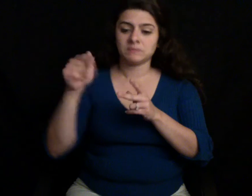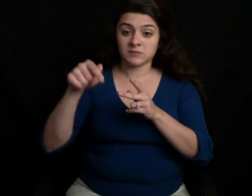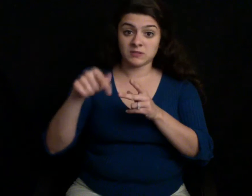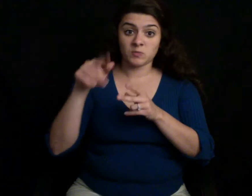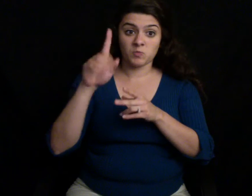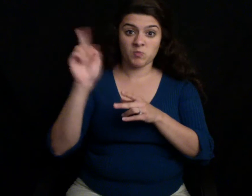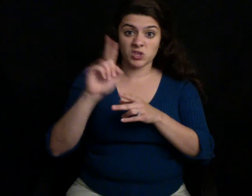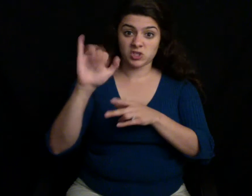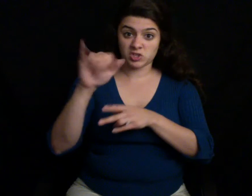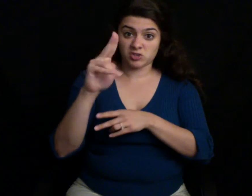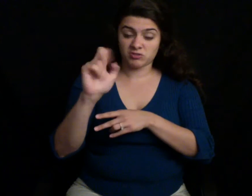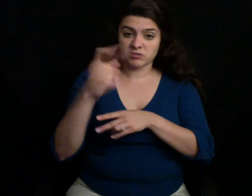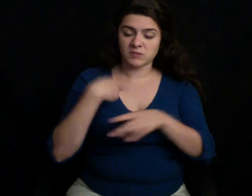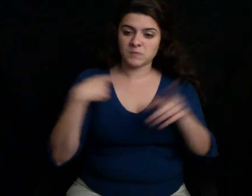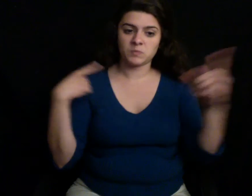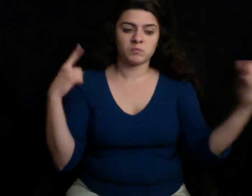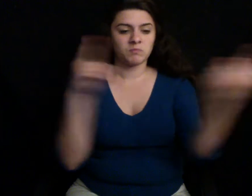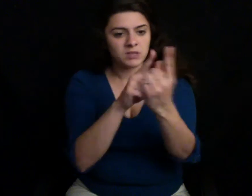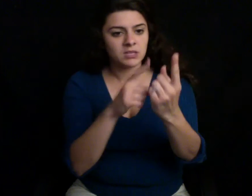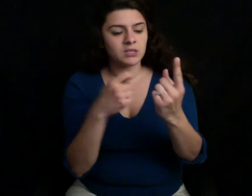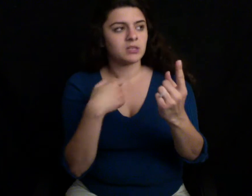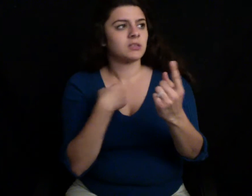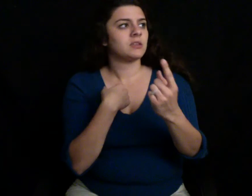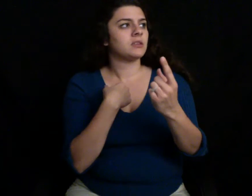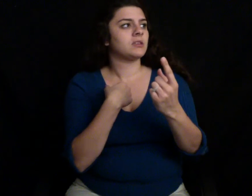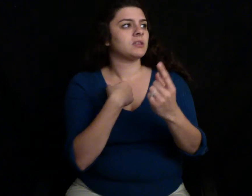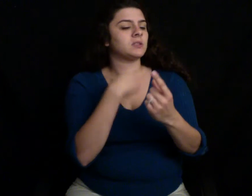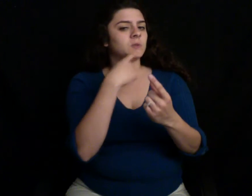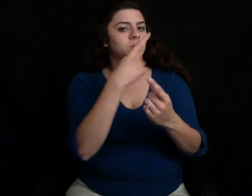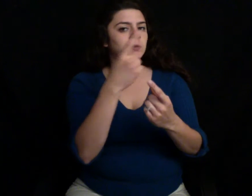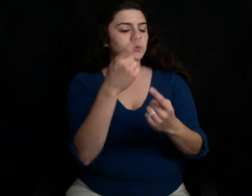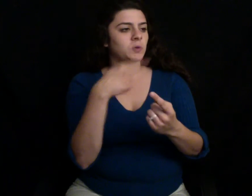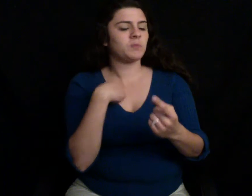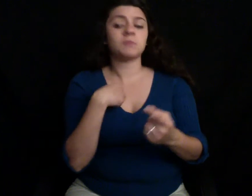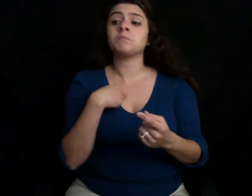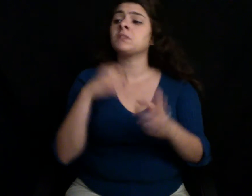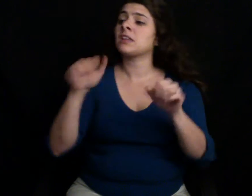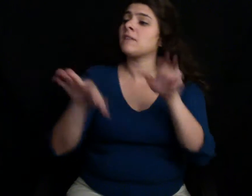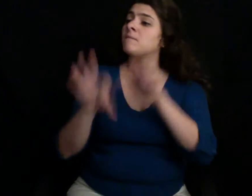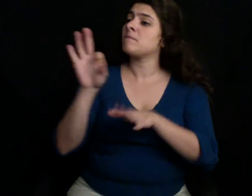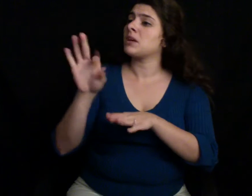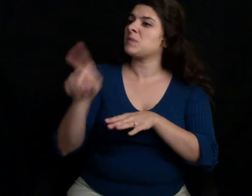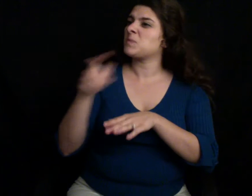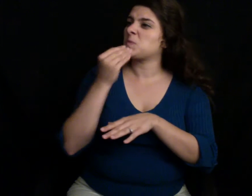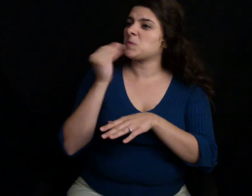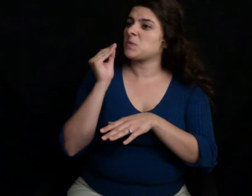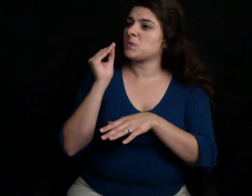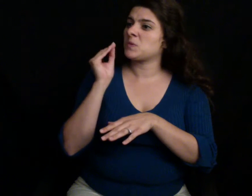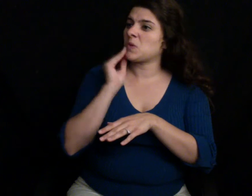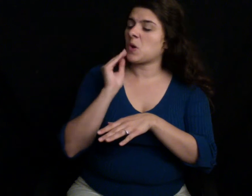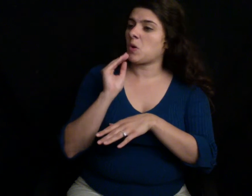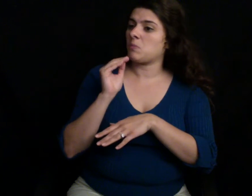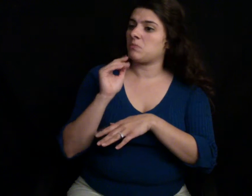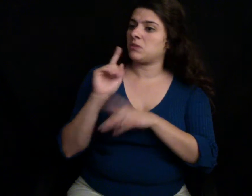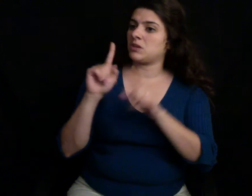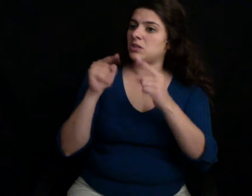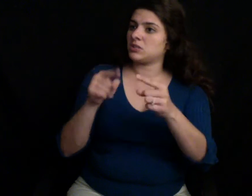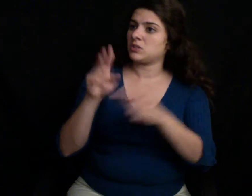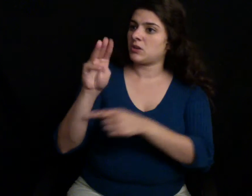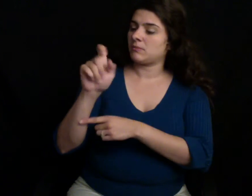can get you some placements on VH1, MTV, or the radio. I didn't believe him. I said, you bullshit. He